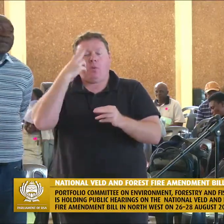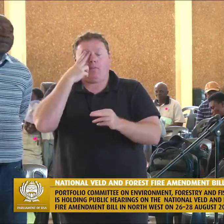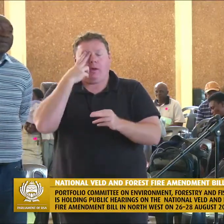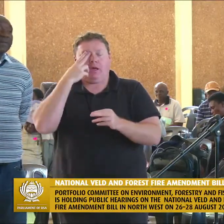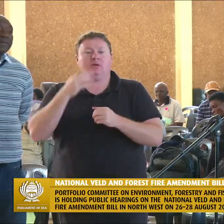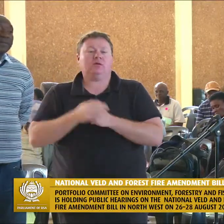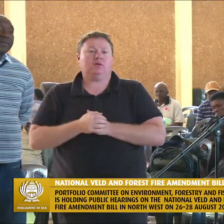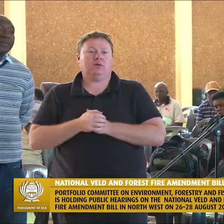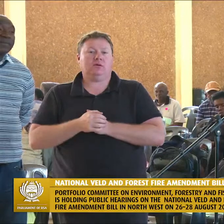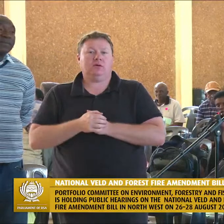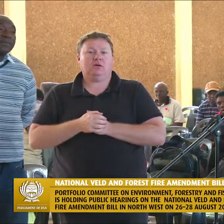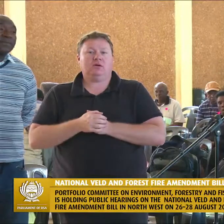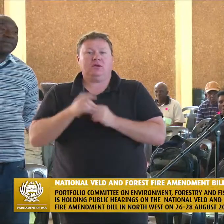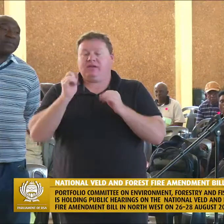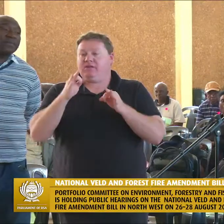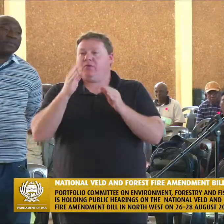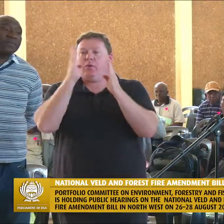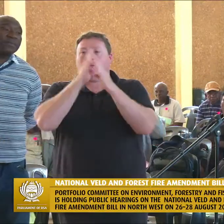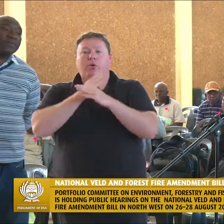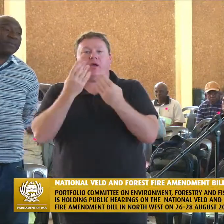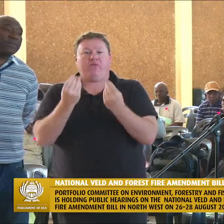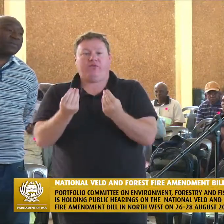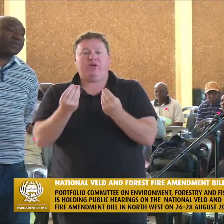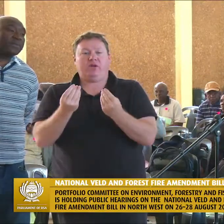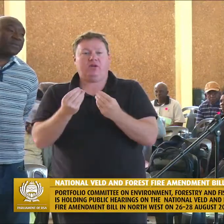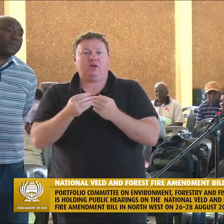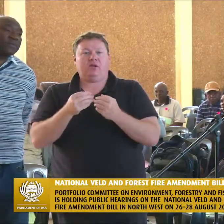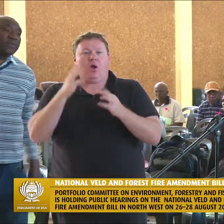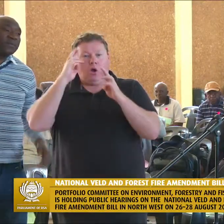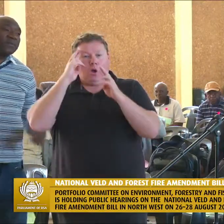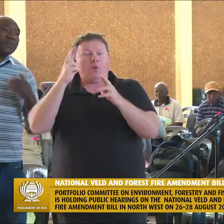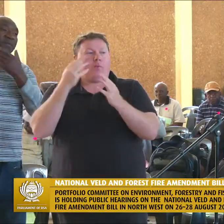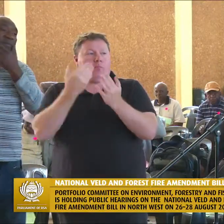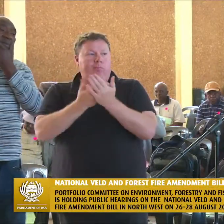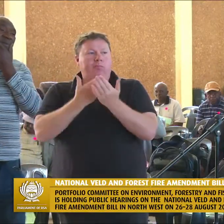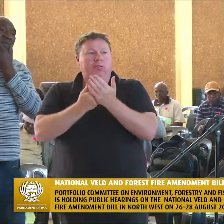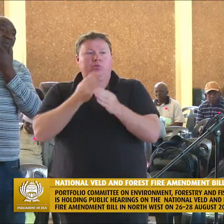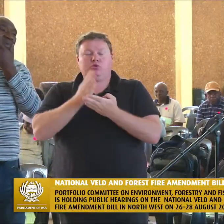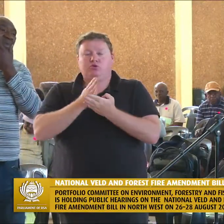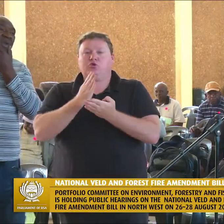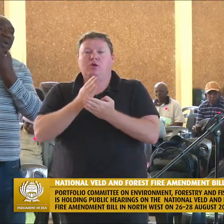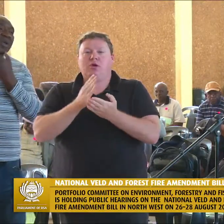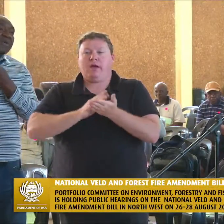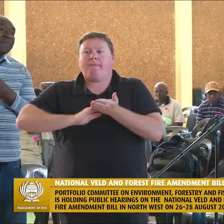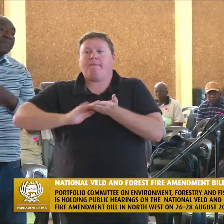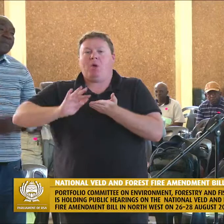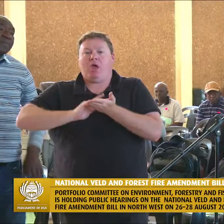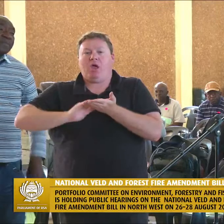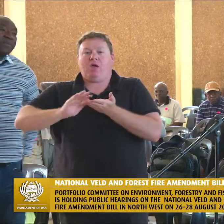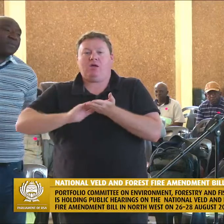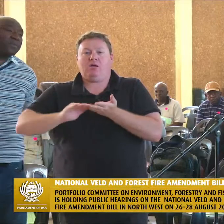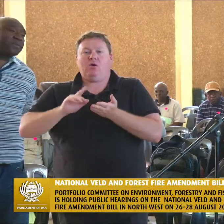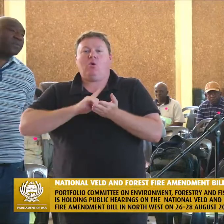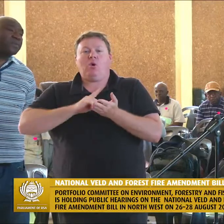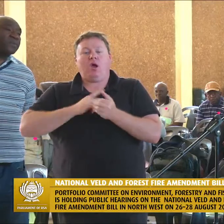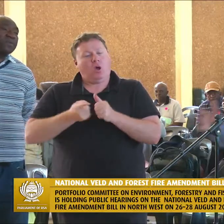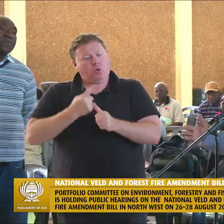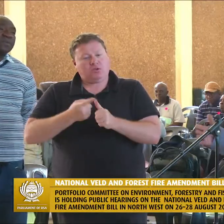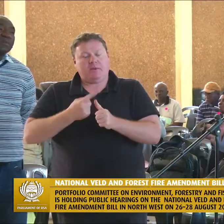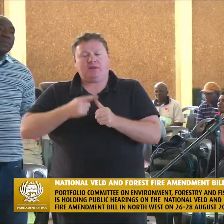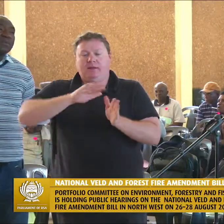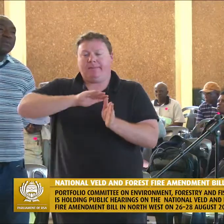we have if we have not done that and i hope that we did get to ensure that we also have it in prayer otherwise we automatically